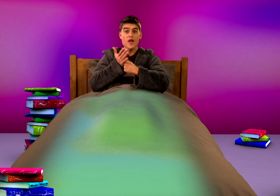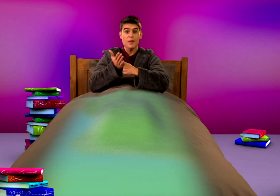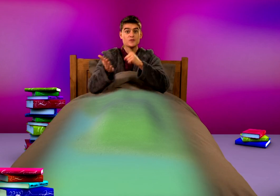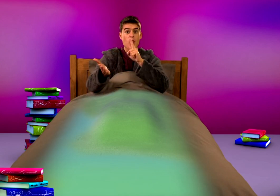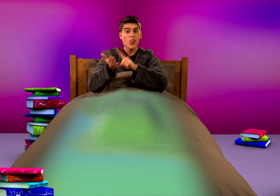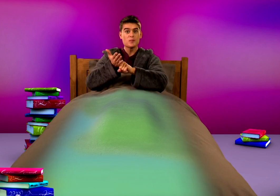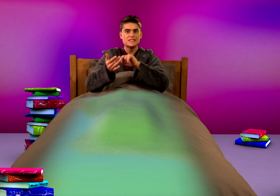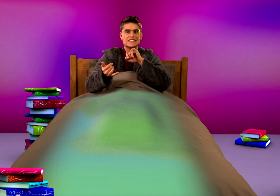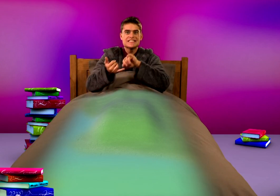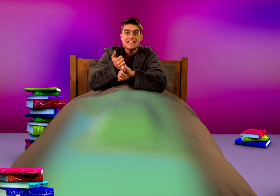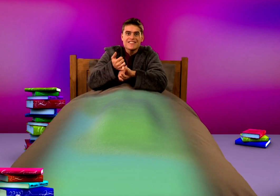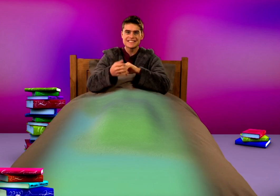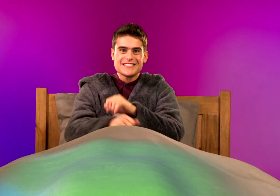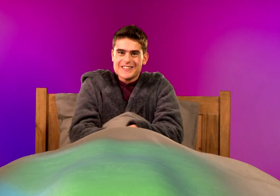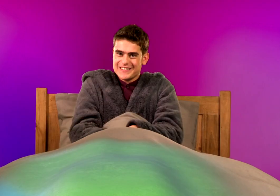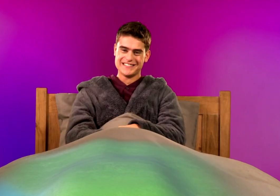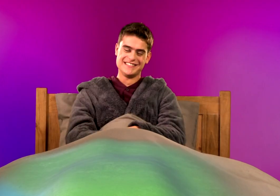by Robert Louis Stevenson.